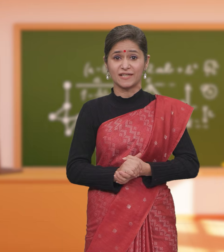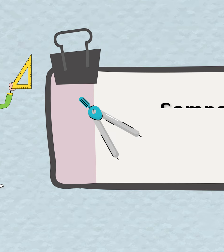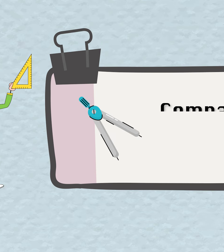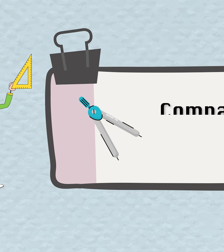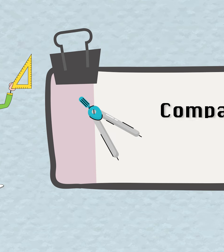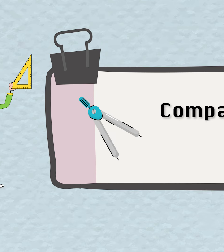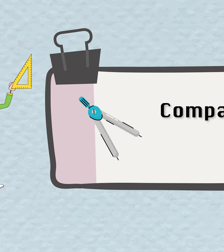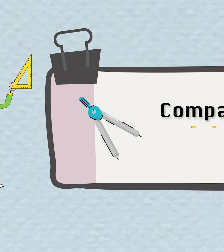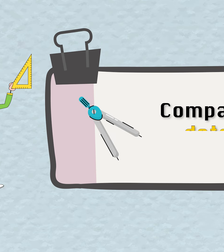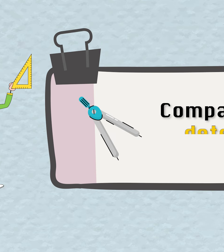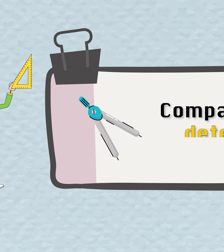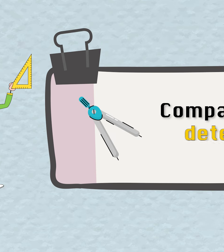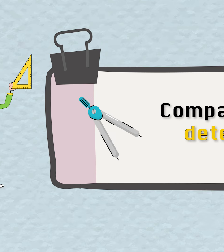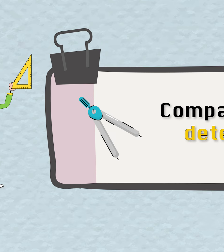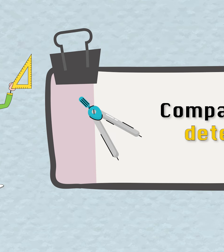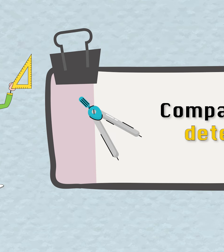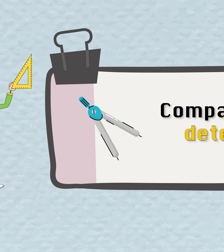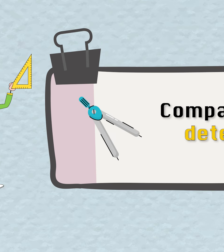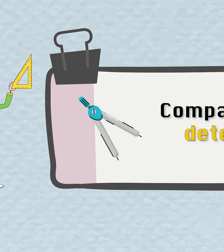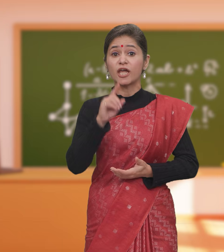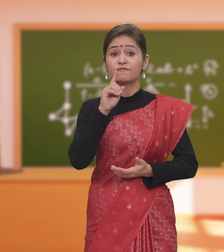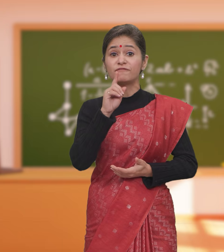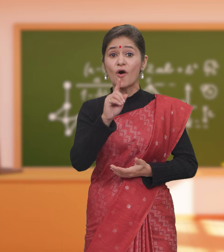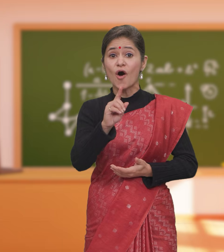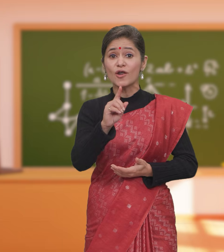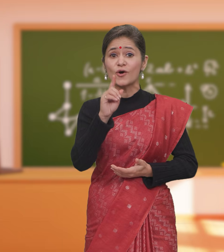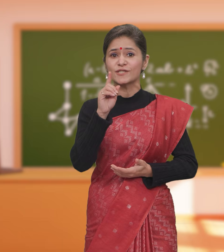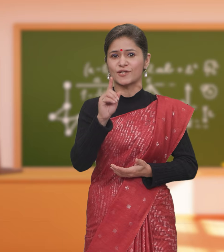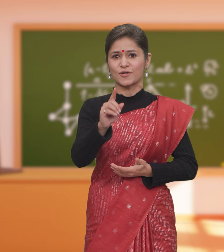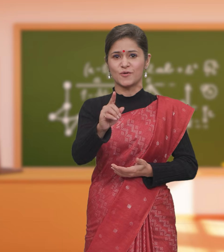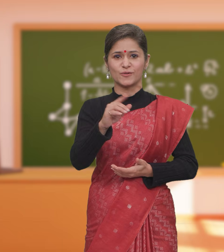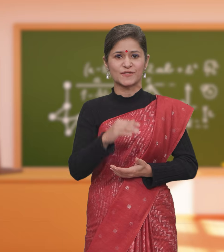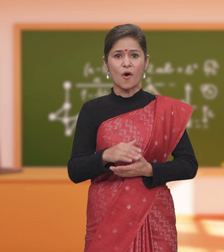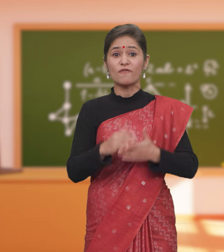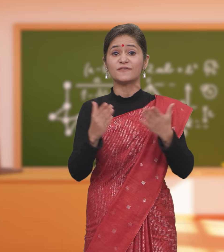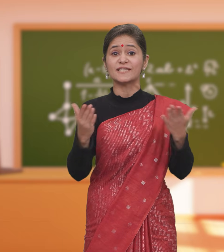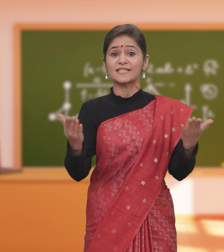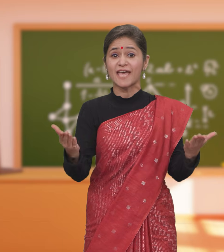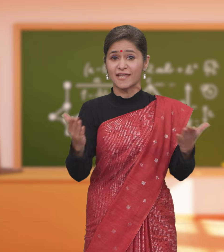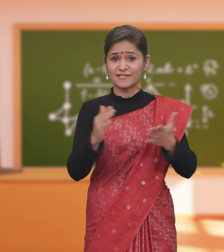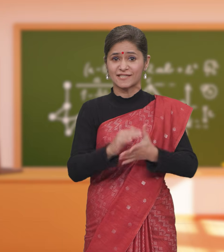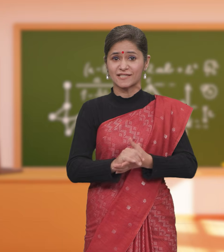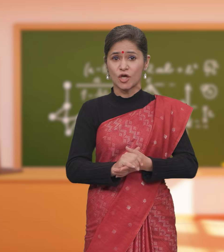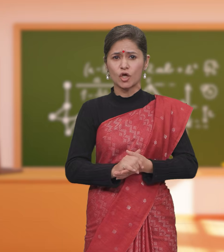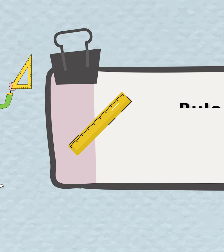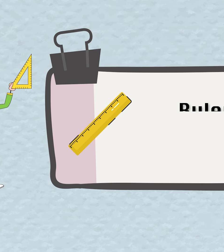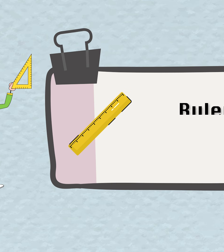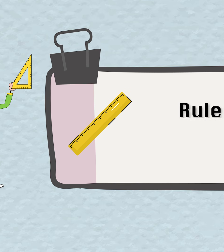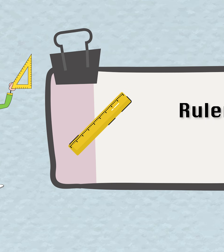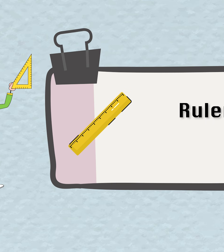The compass is the detective. It follows the clues of distance. The ruler